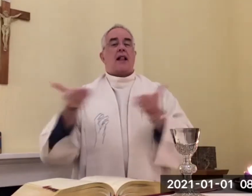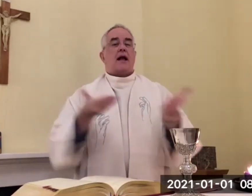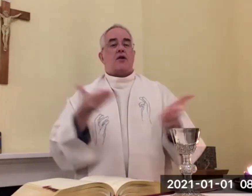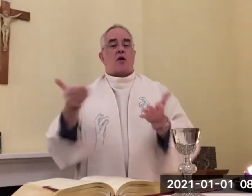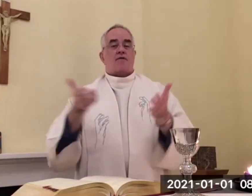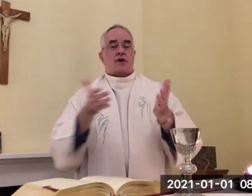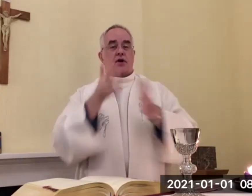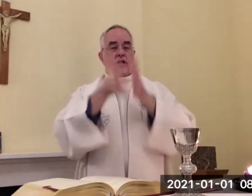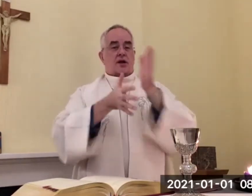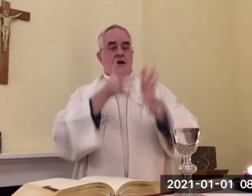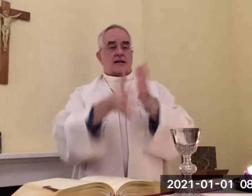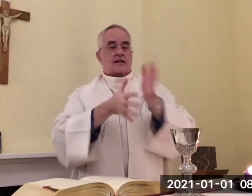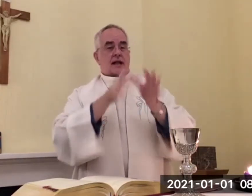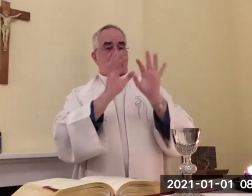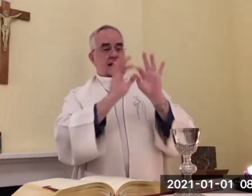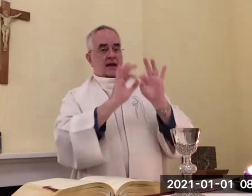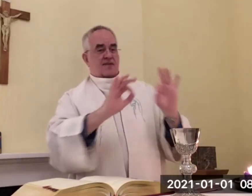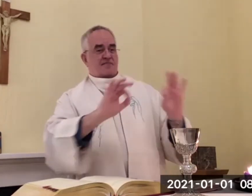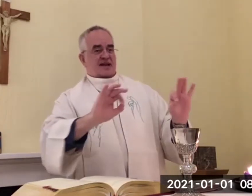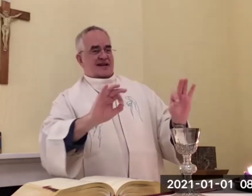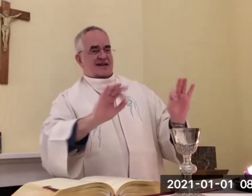Let's offer thine in peace.